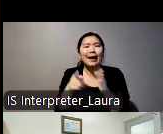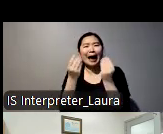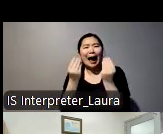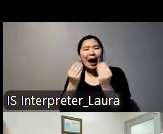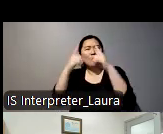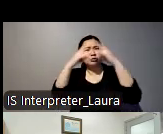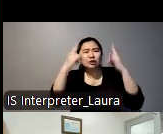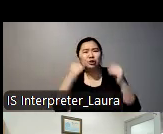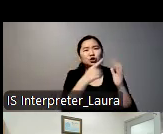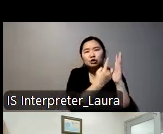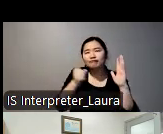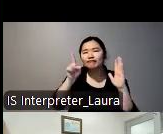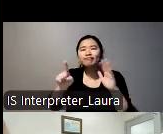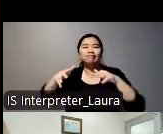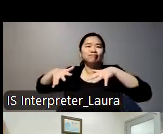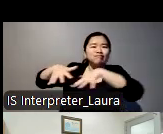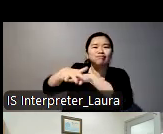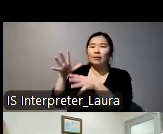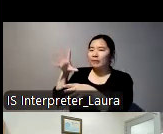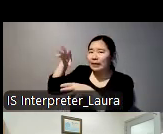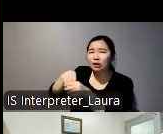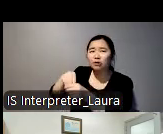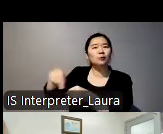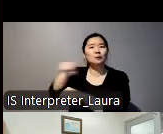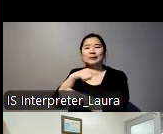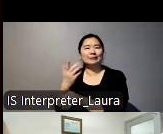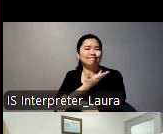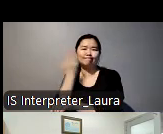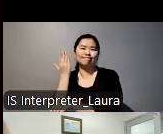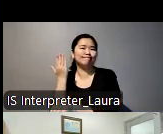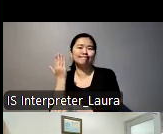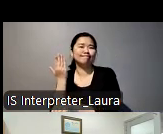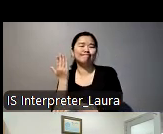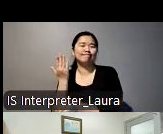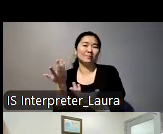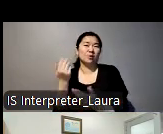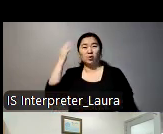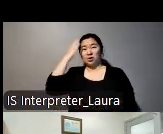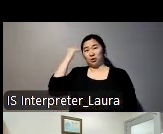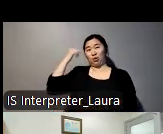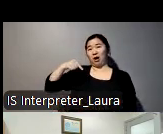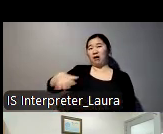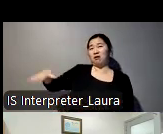7 dead persons were in the mental hospital.